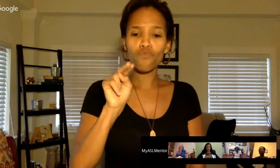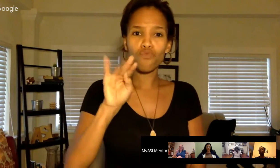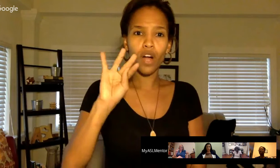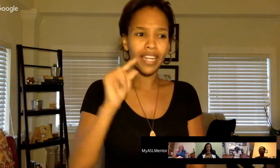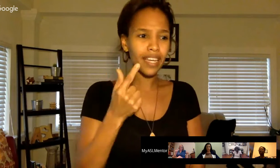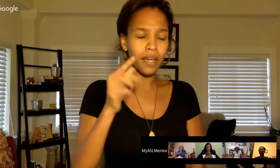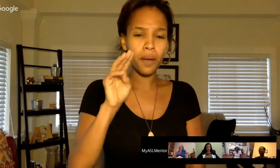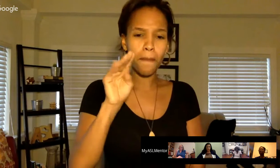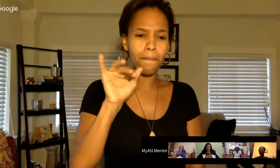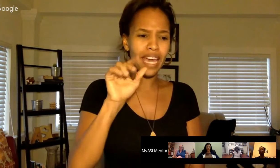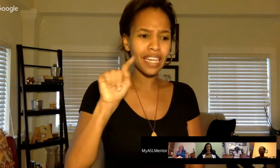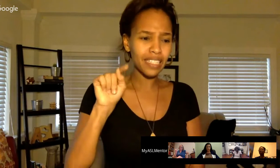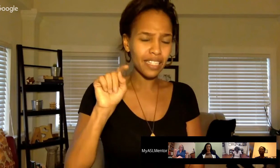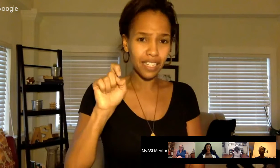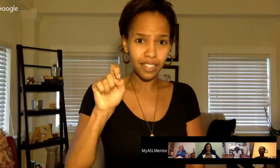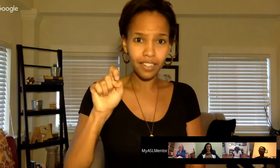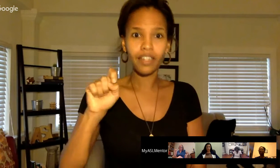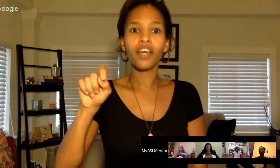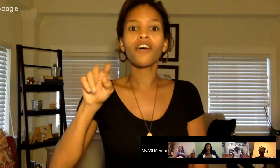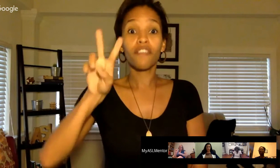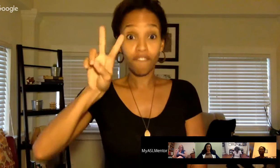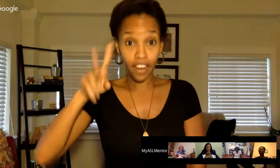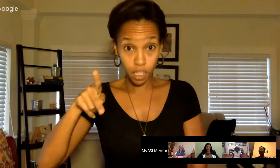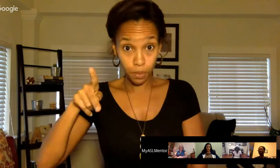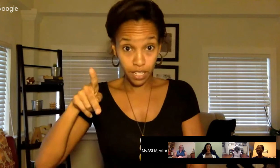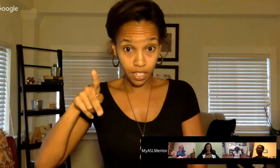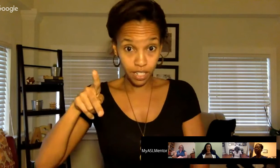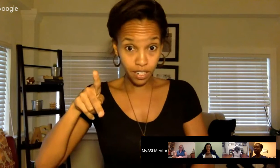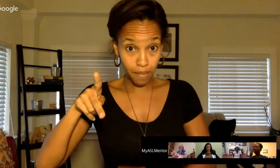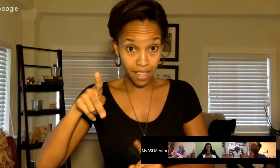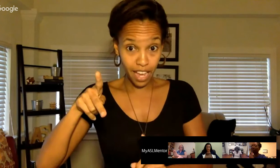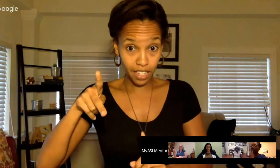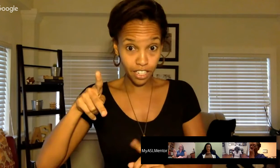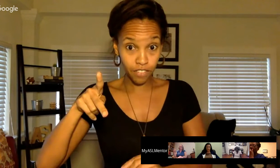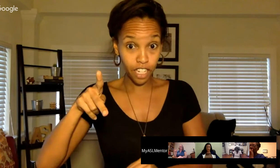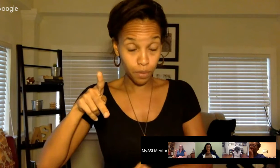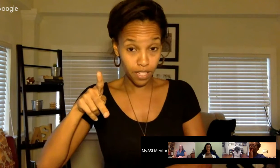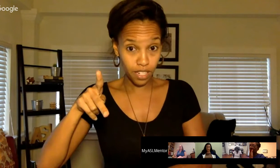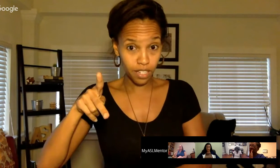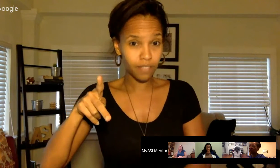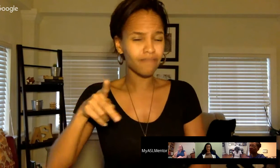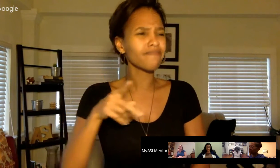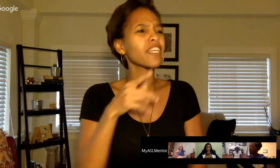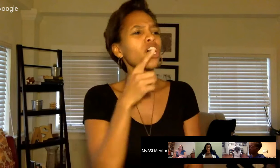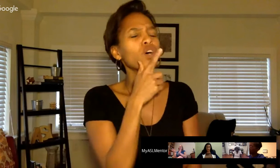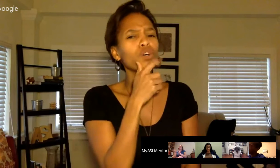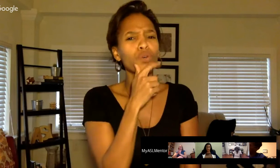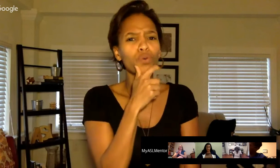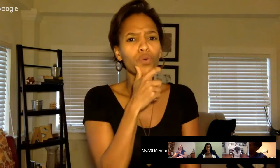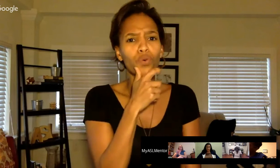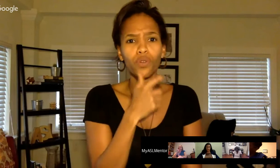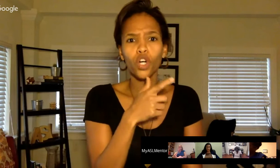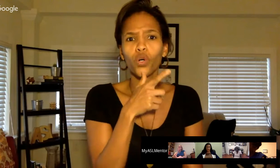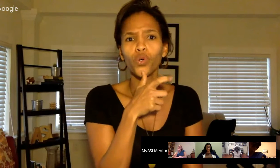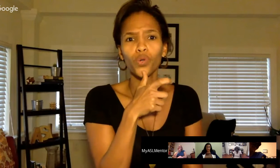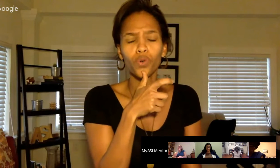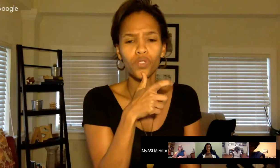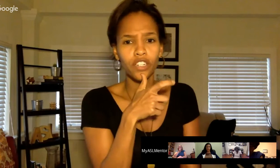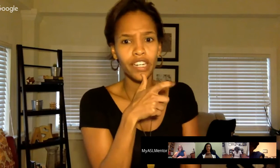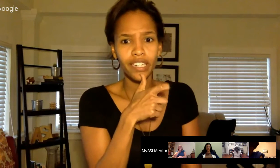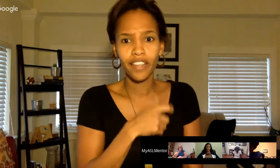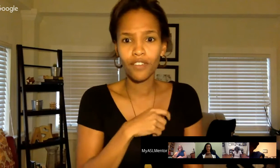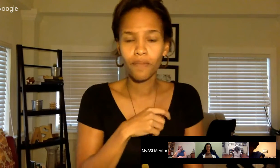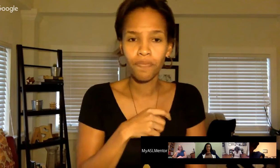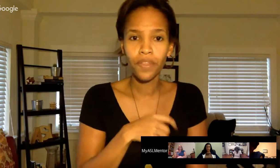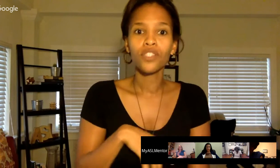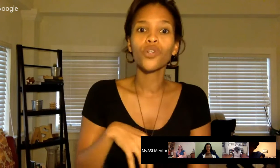my running mate, vice president, and I make that clear, vice president, who,